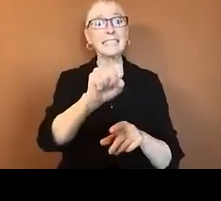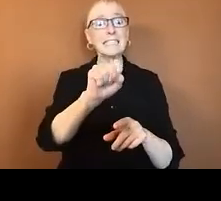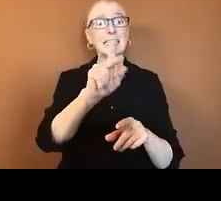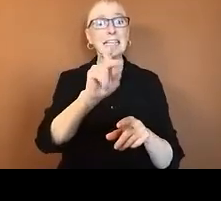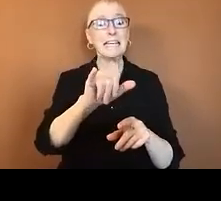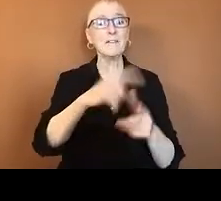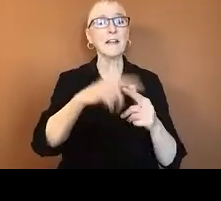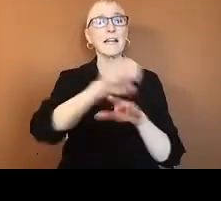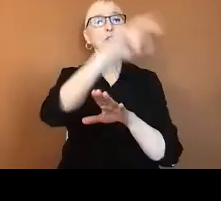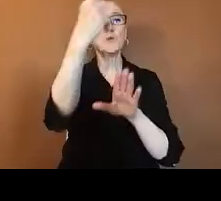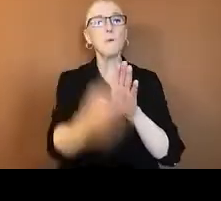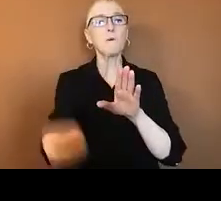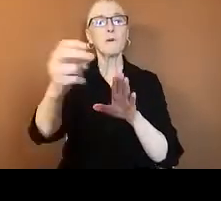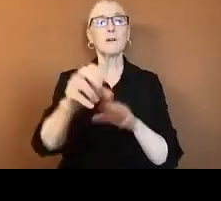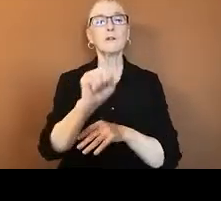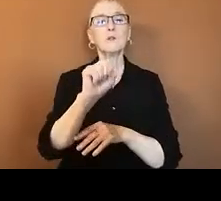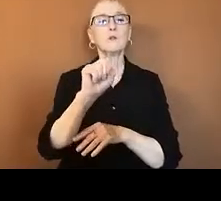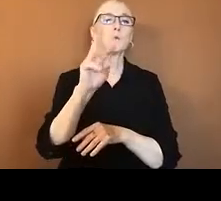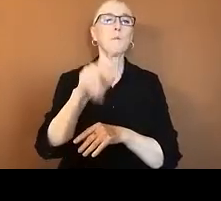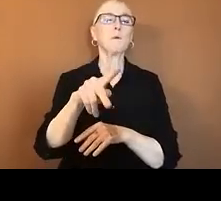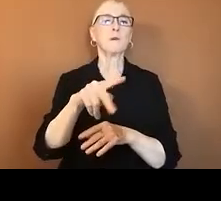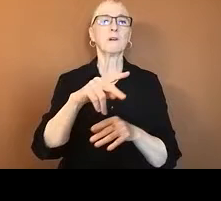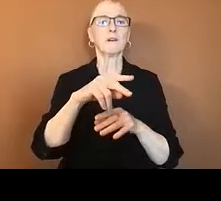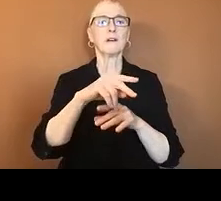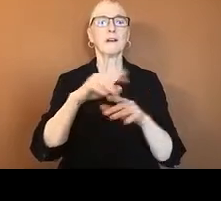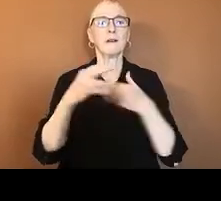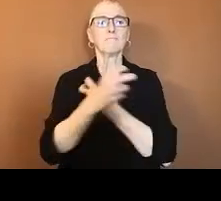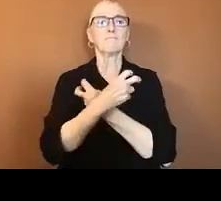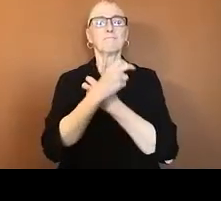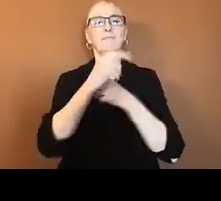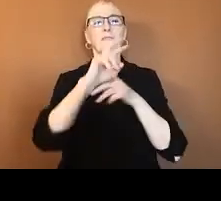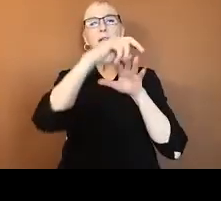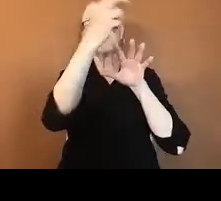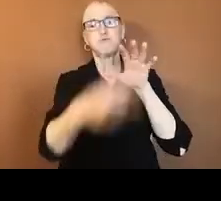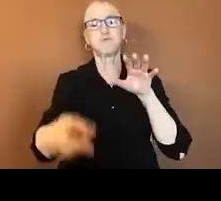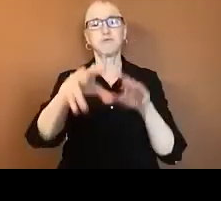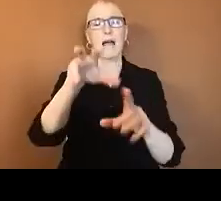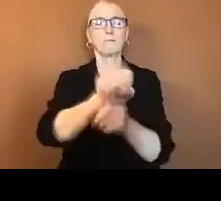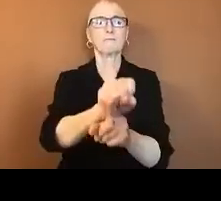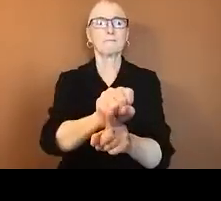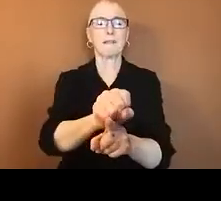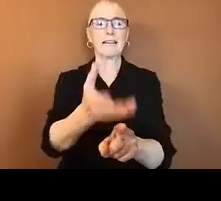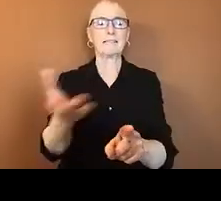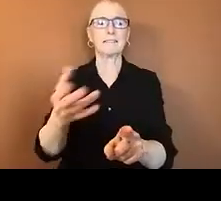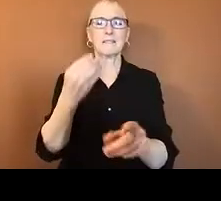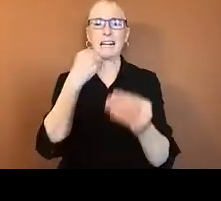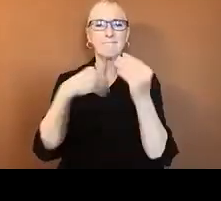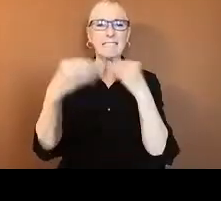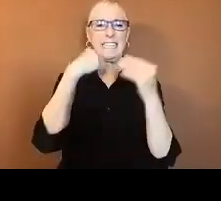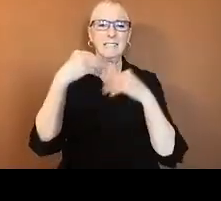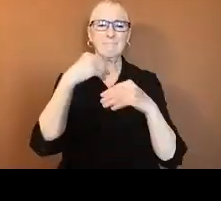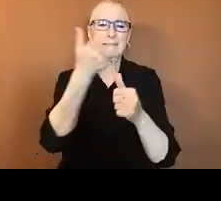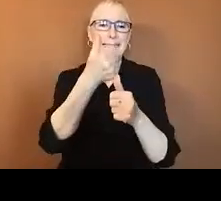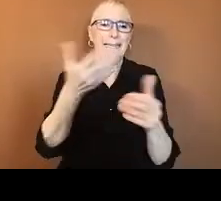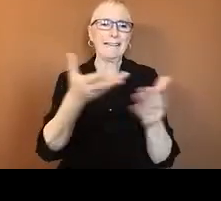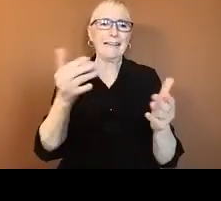can swoop down and capture things. So eating any of the kind of